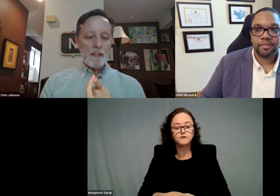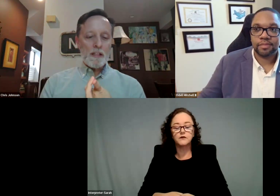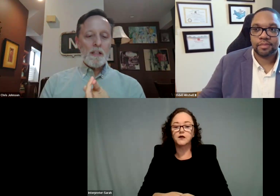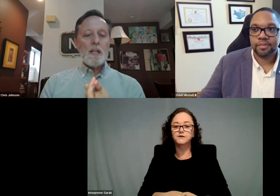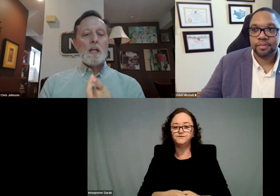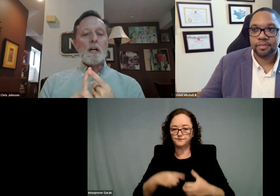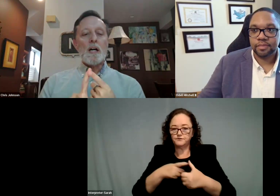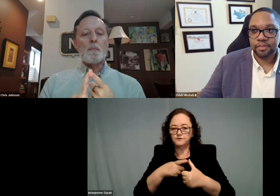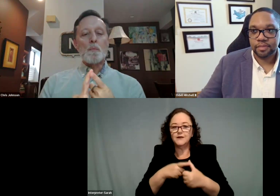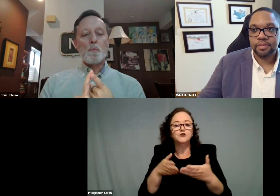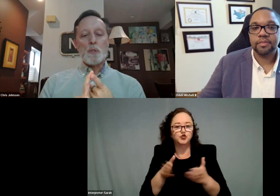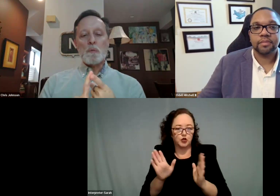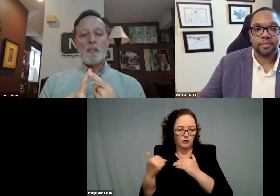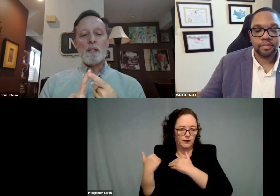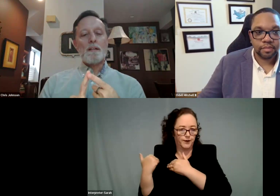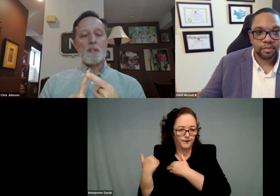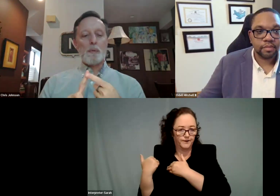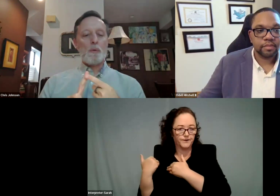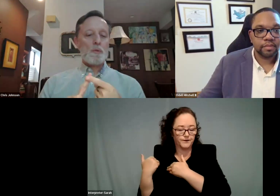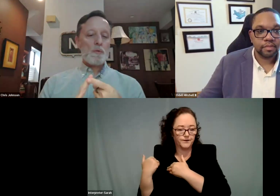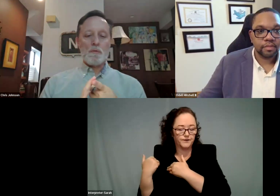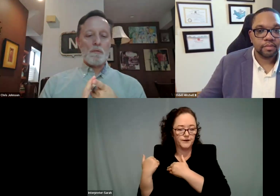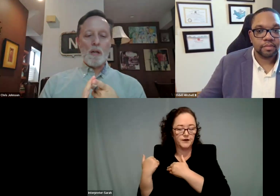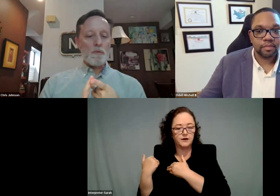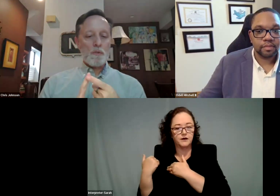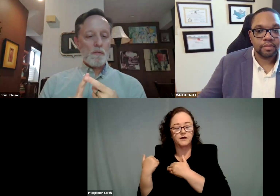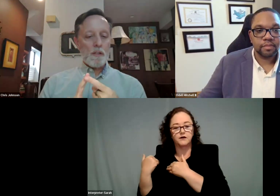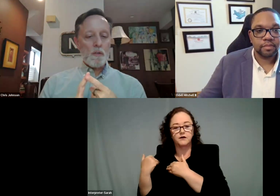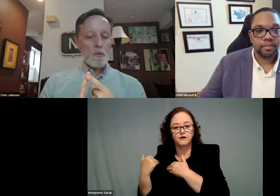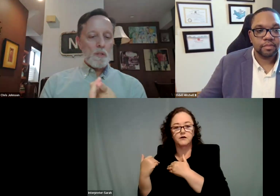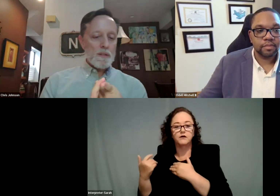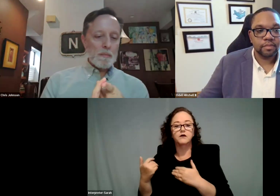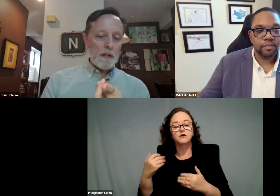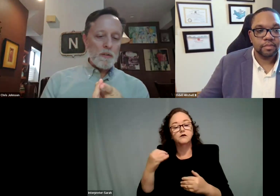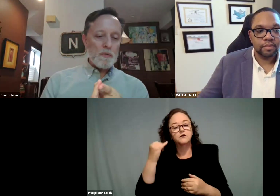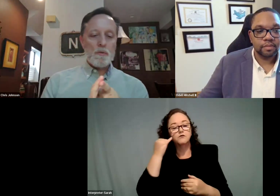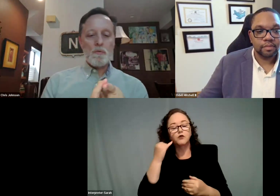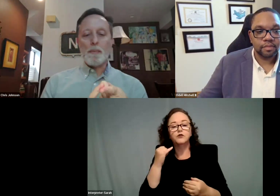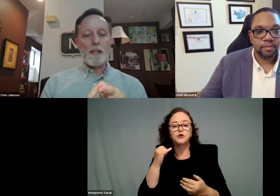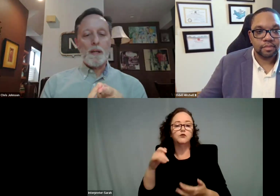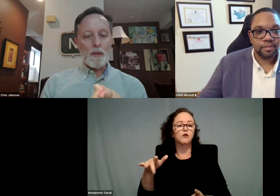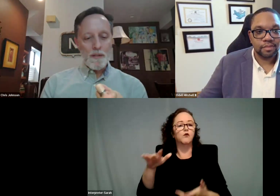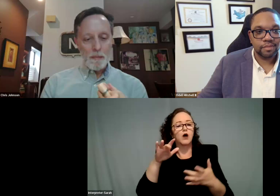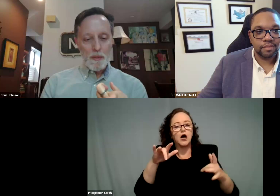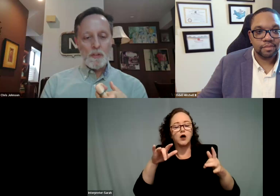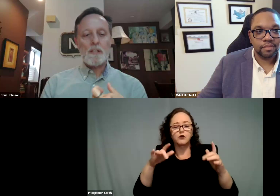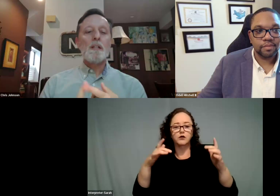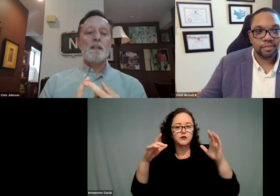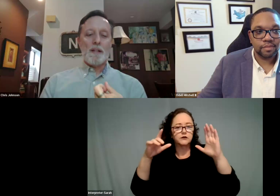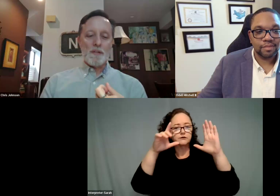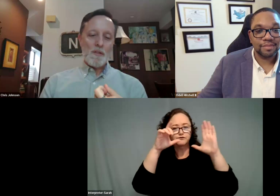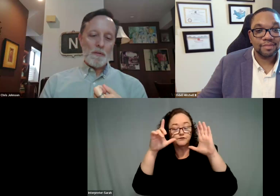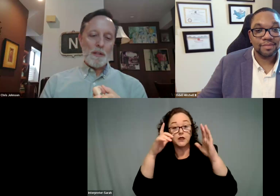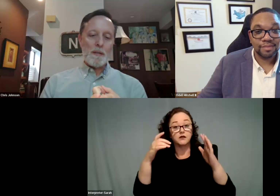general liability, which would be, let's suppose you're out, shooting somewhere and you drop a camera on someone's